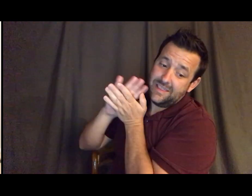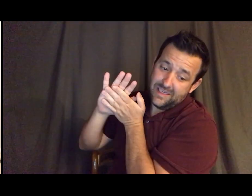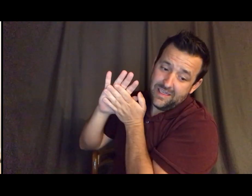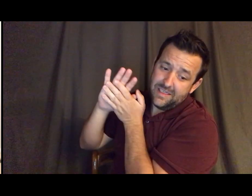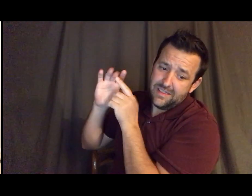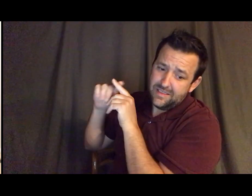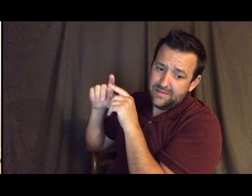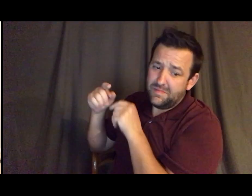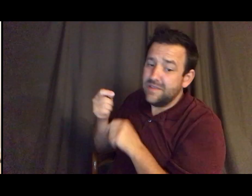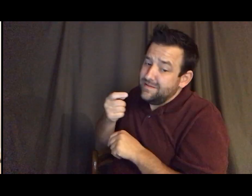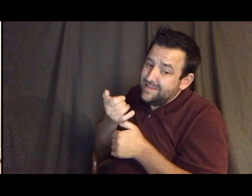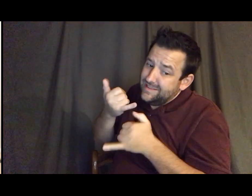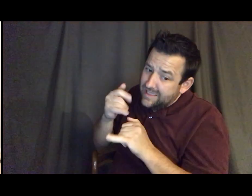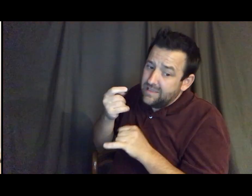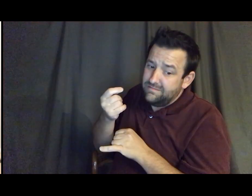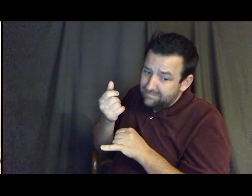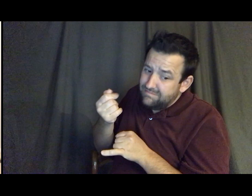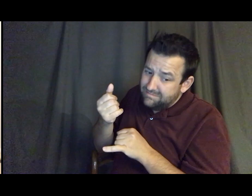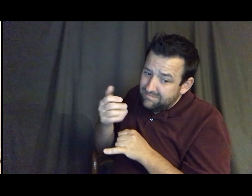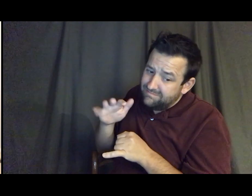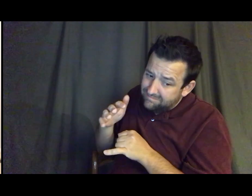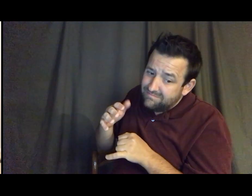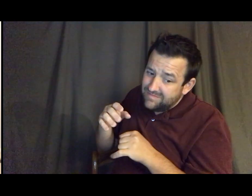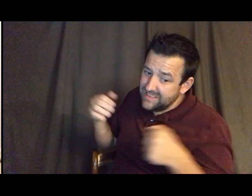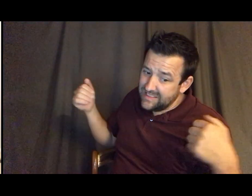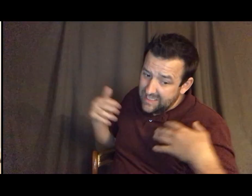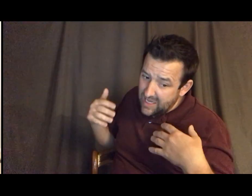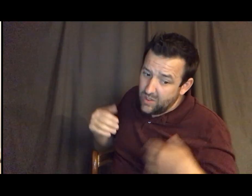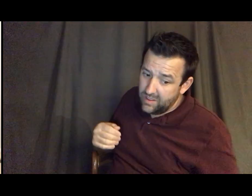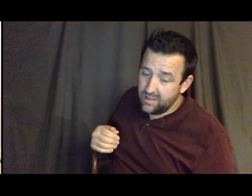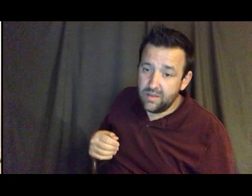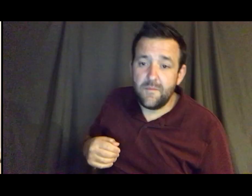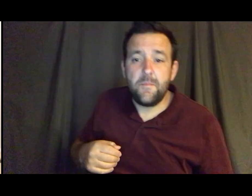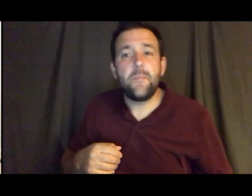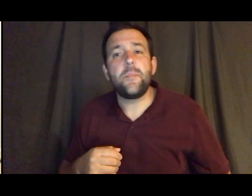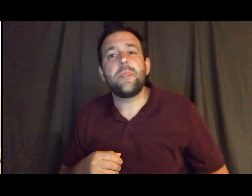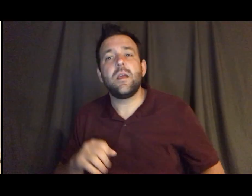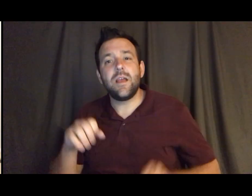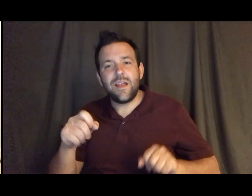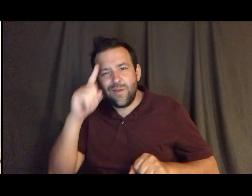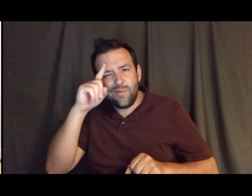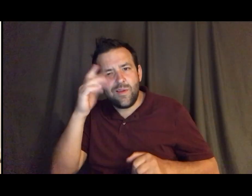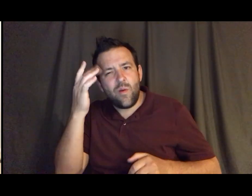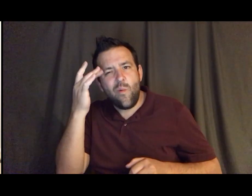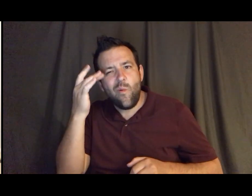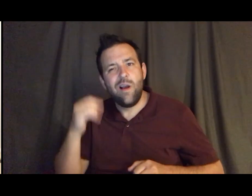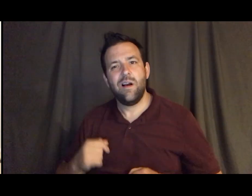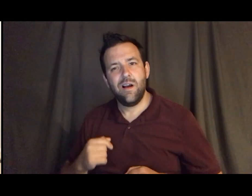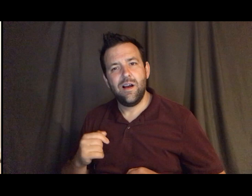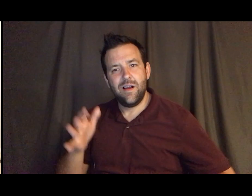Can you think of some of the things he did that would make Julie think he's kind of scary? I can think of a couple.